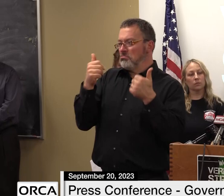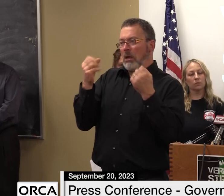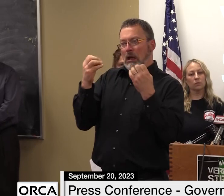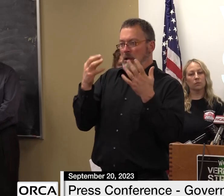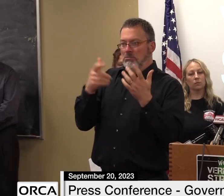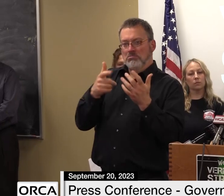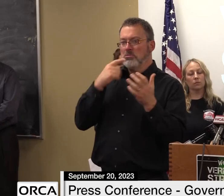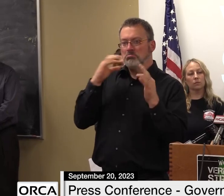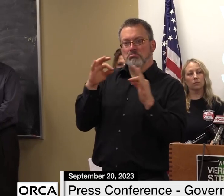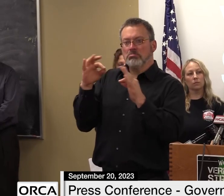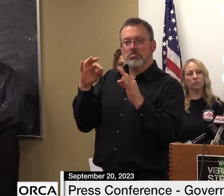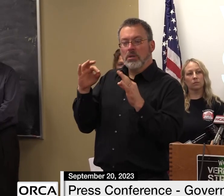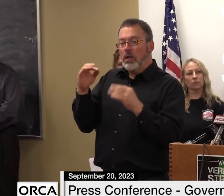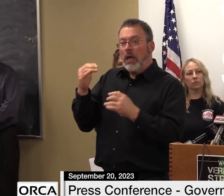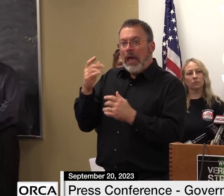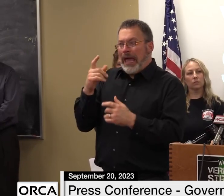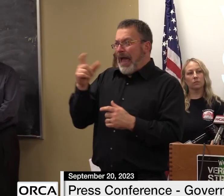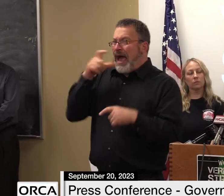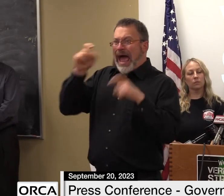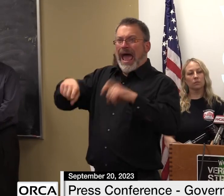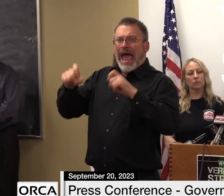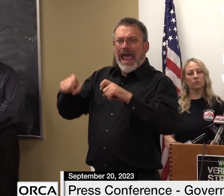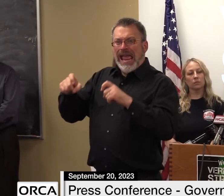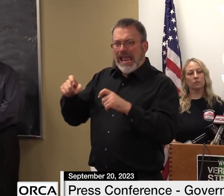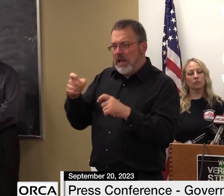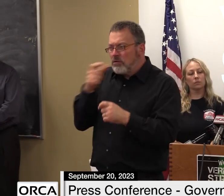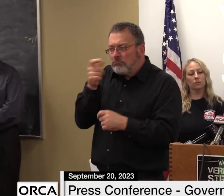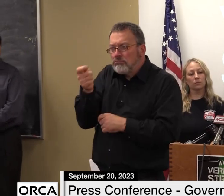need help. I thought I was going to be okay. I'm not.